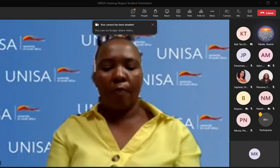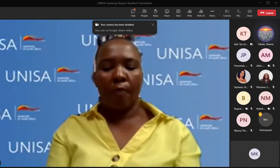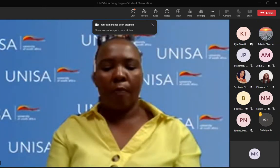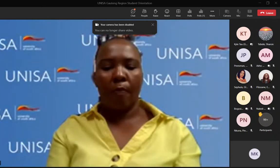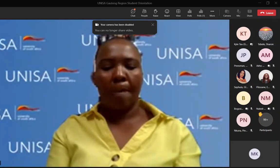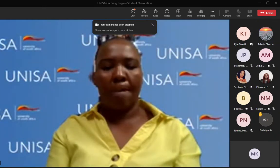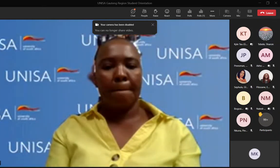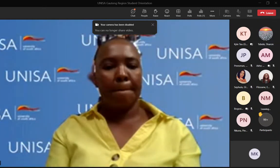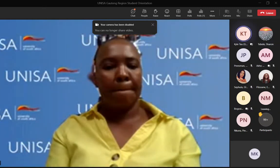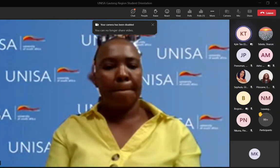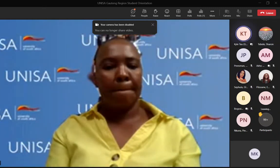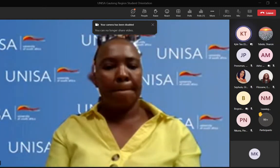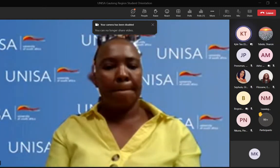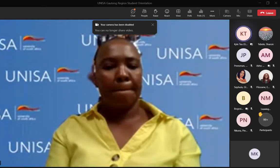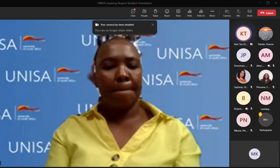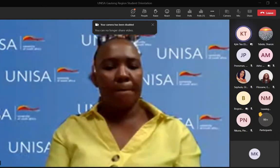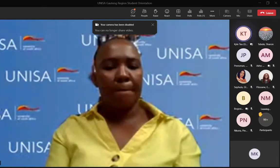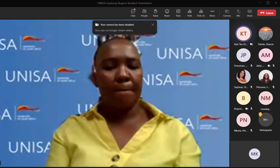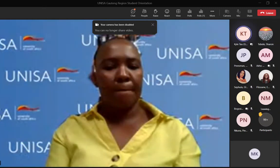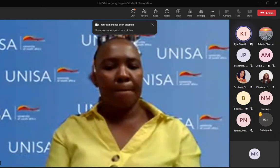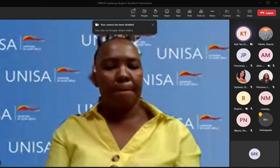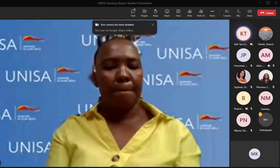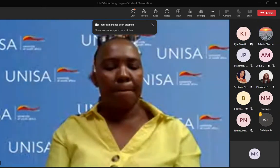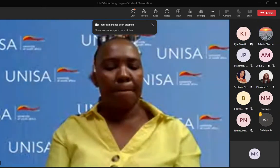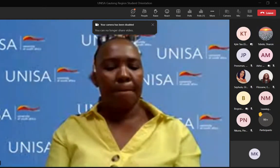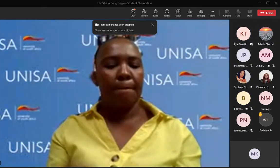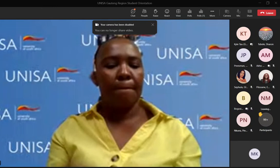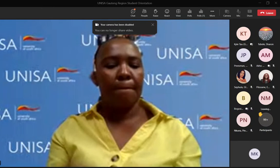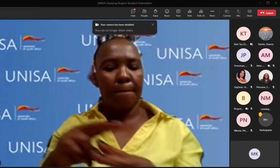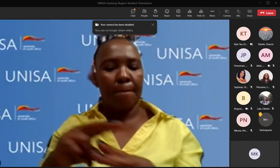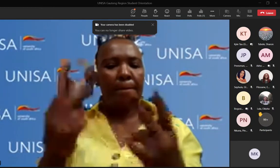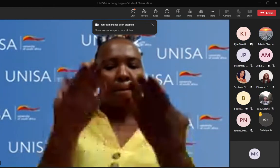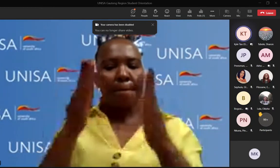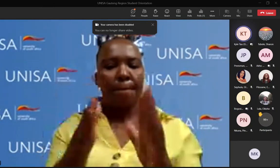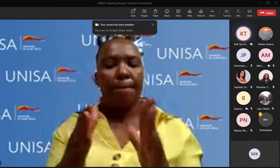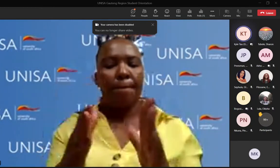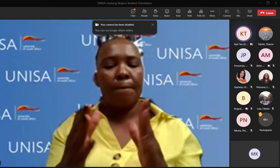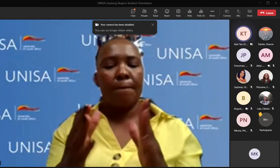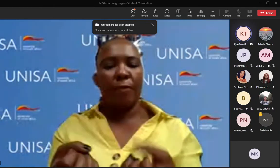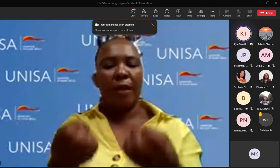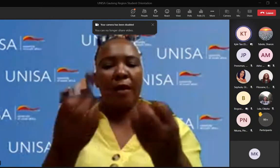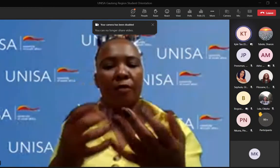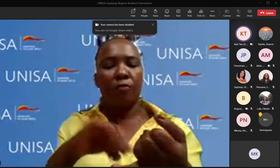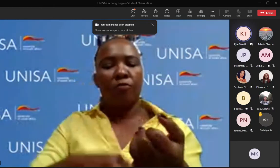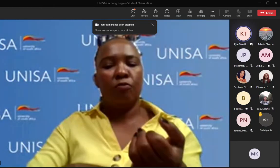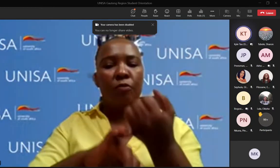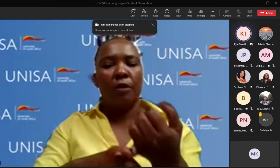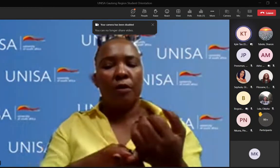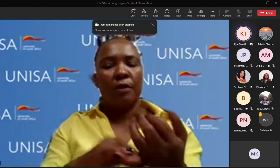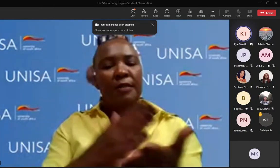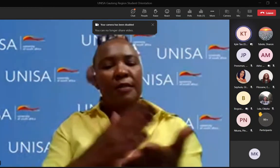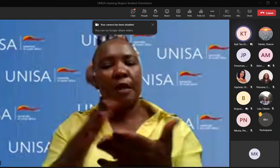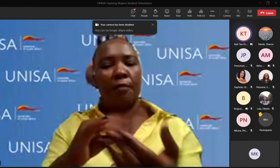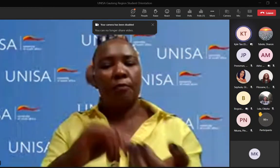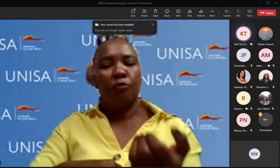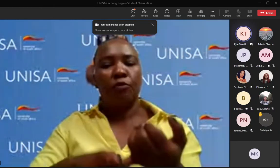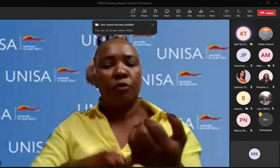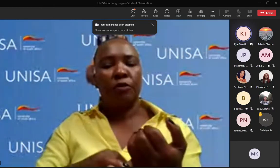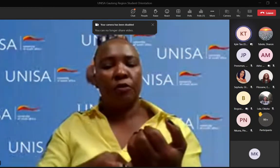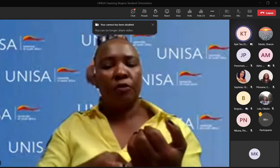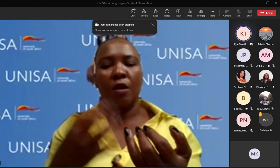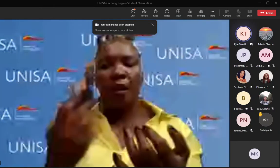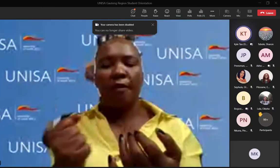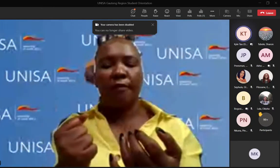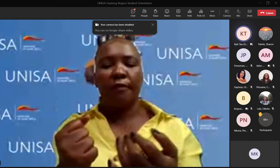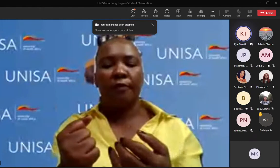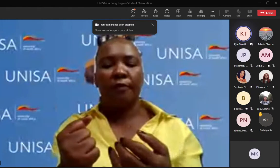uh what you need inside these video provided for modules but some modules don't have study plans so